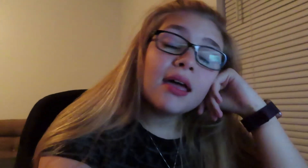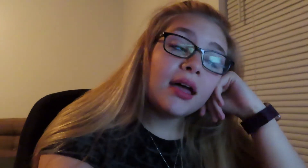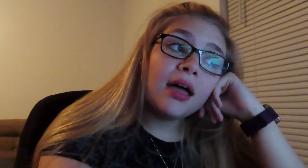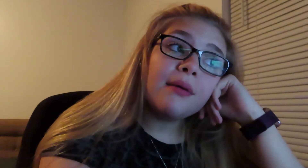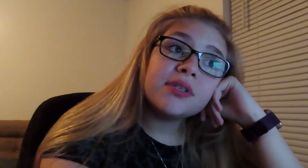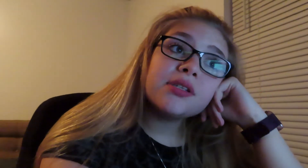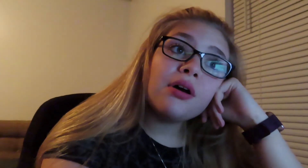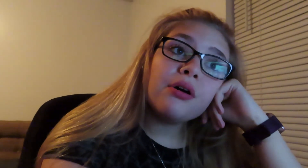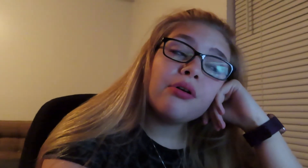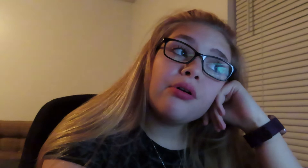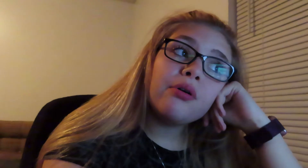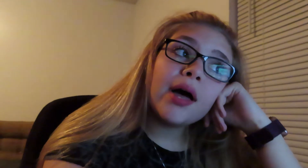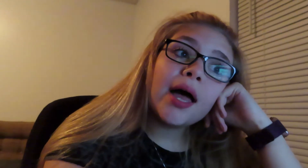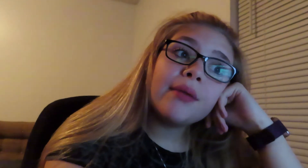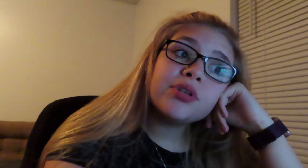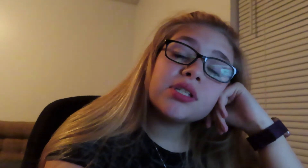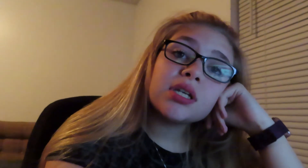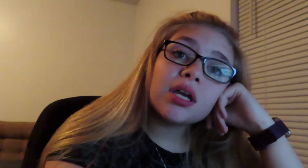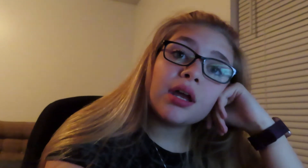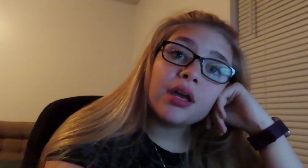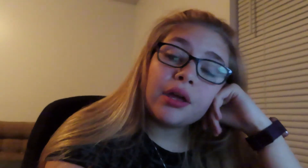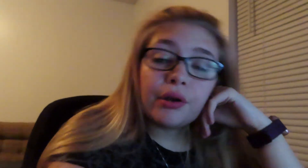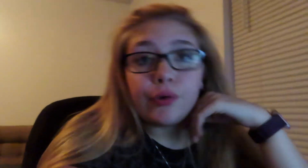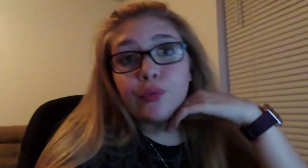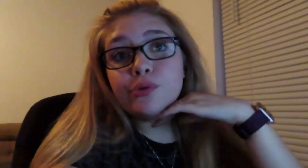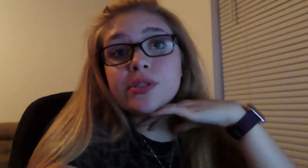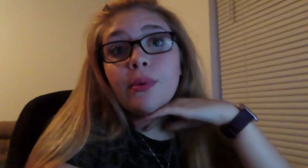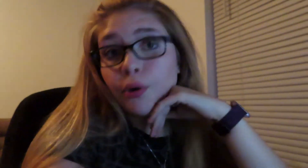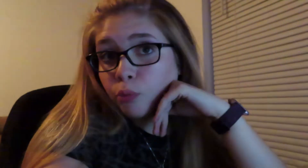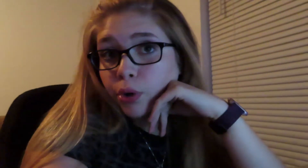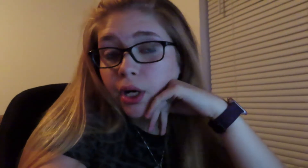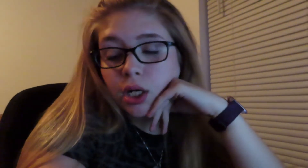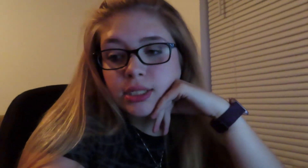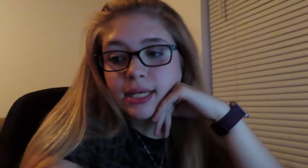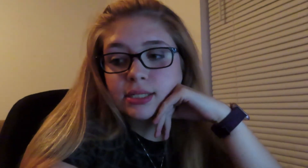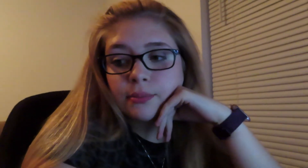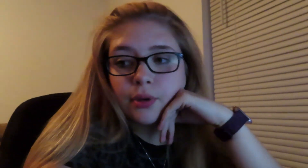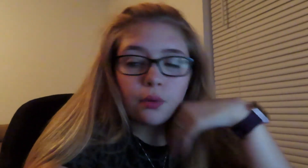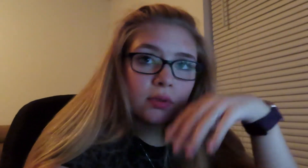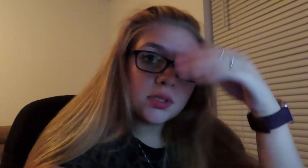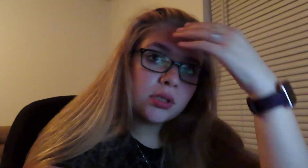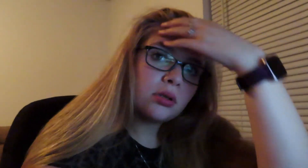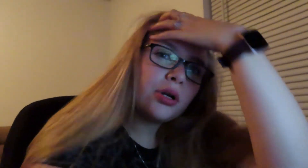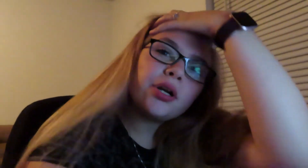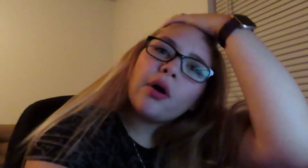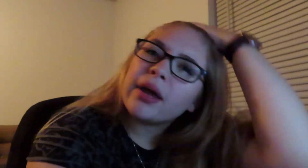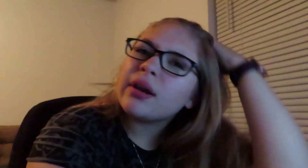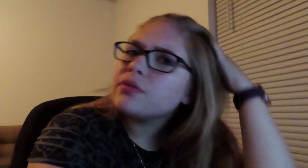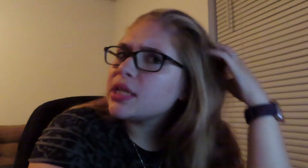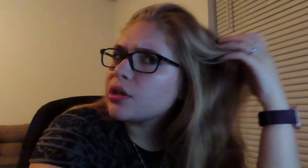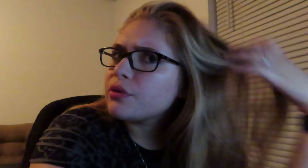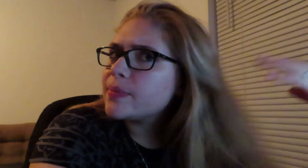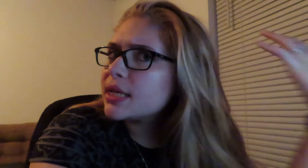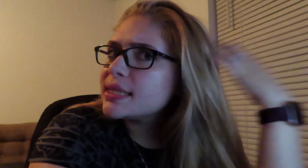um so i'm just gonna do some homework take some notes or no i don't have to take notes because